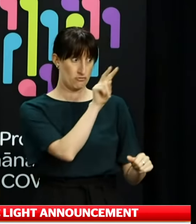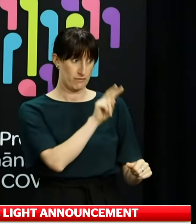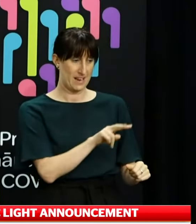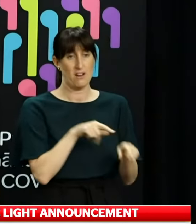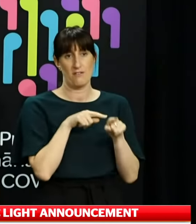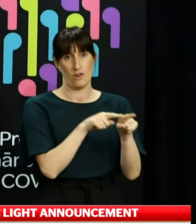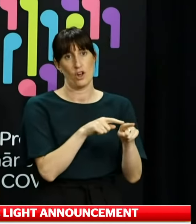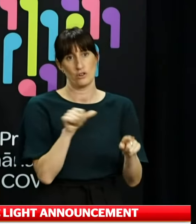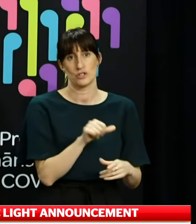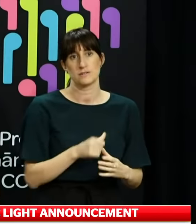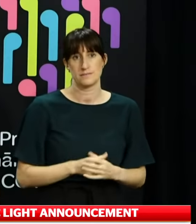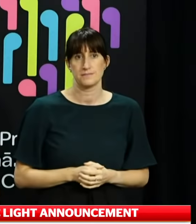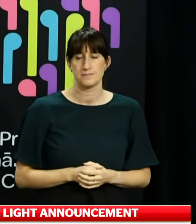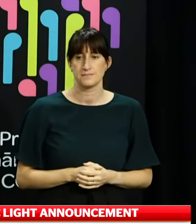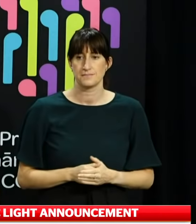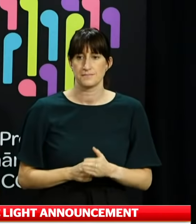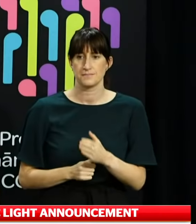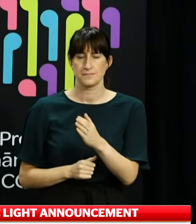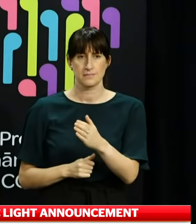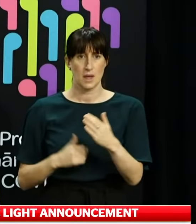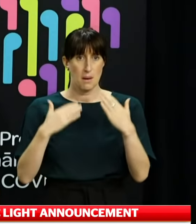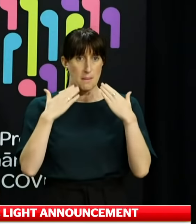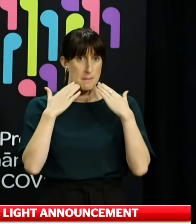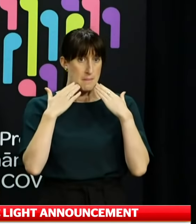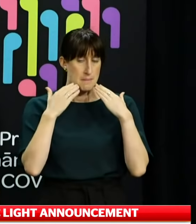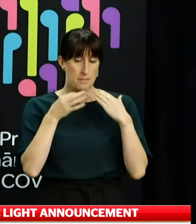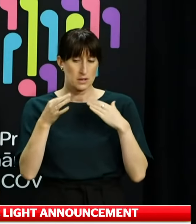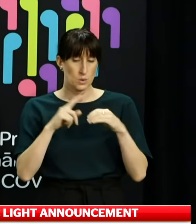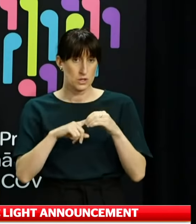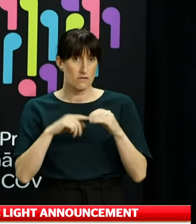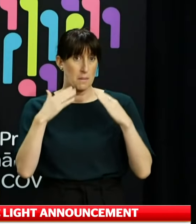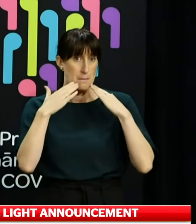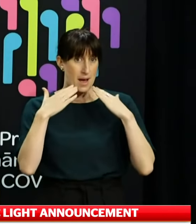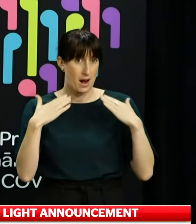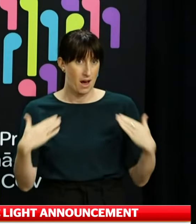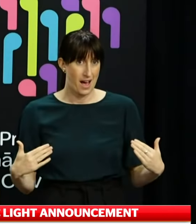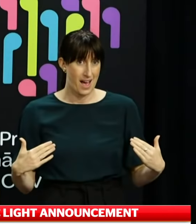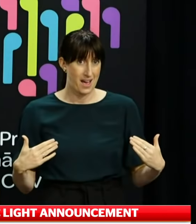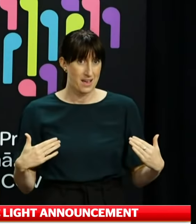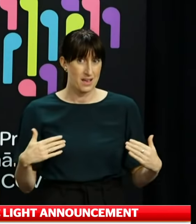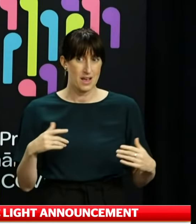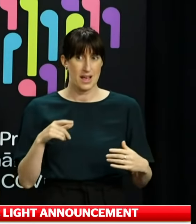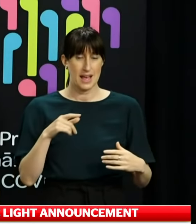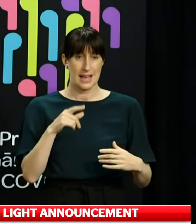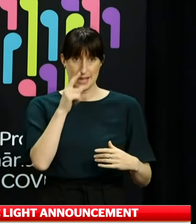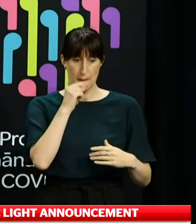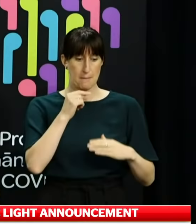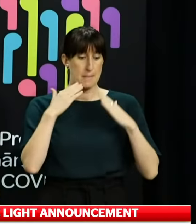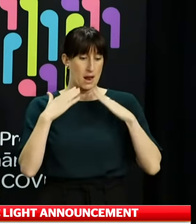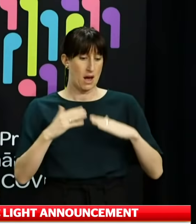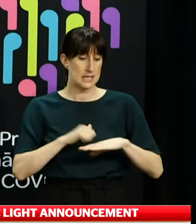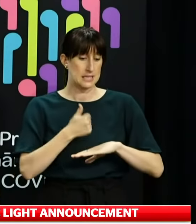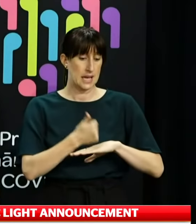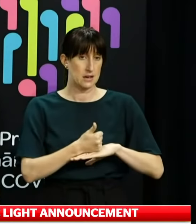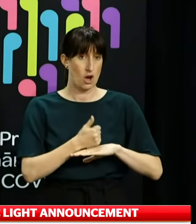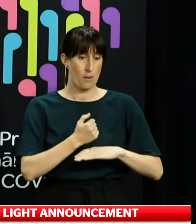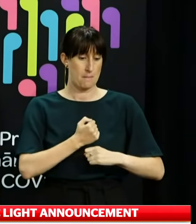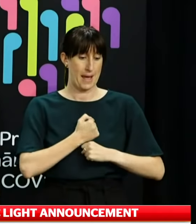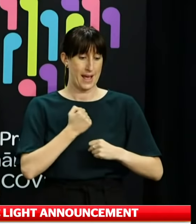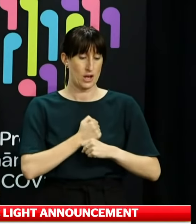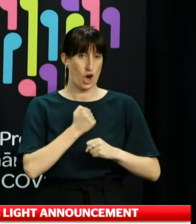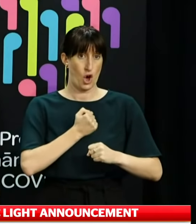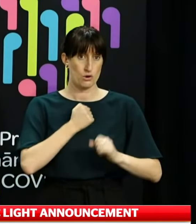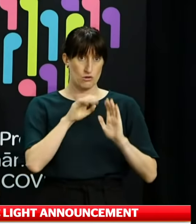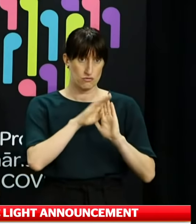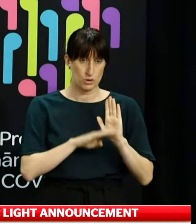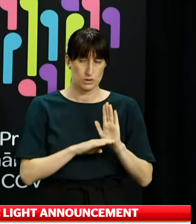Will I also be classified as setting their own rules? I'm not I. No, I